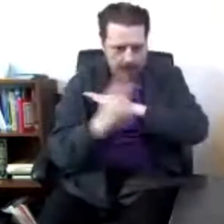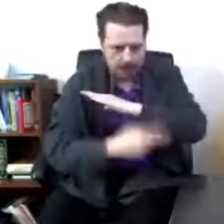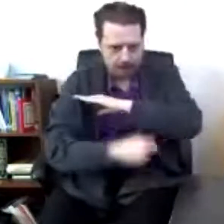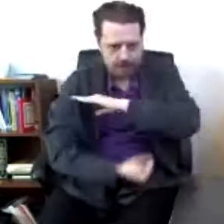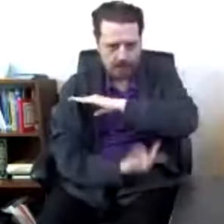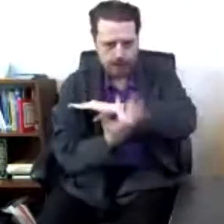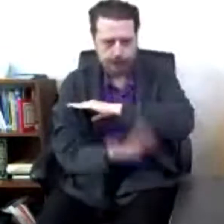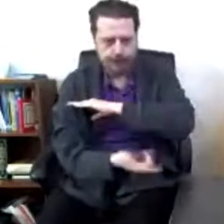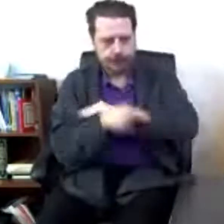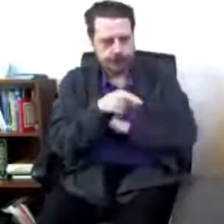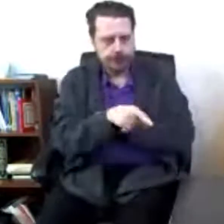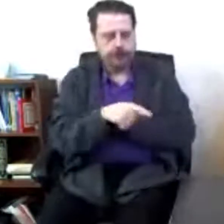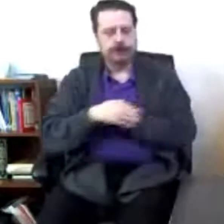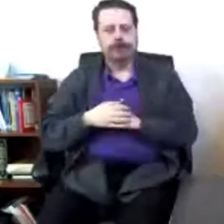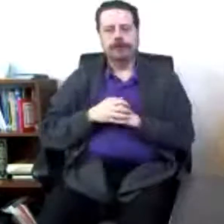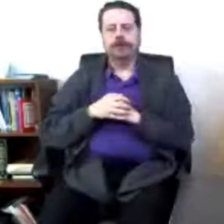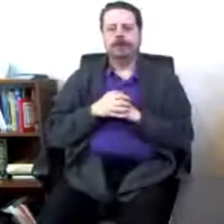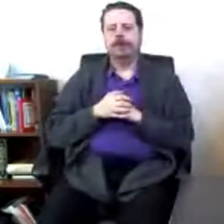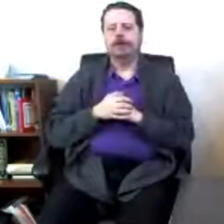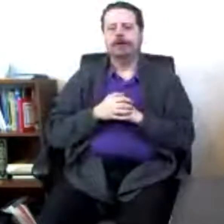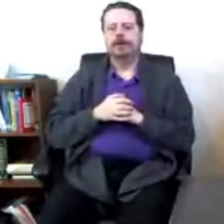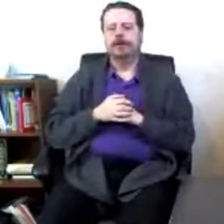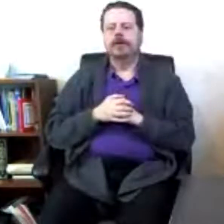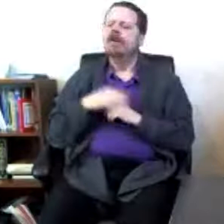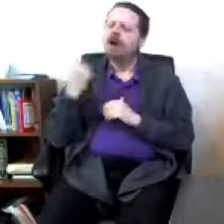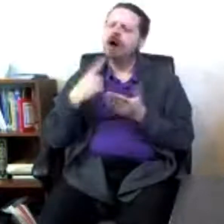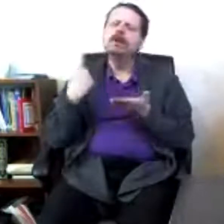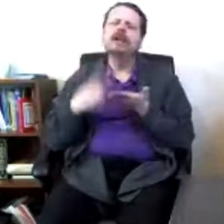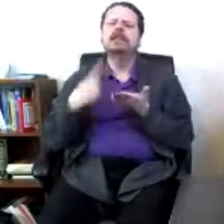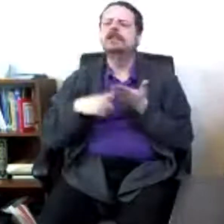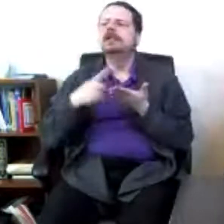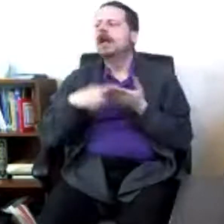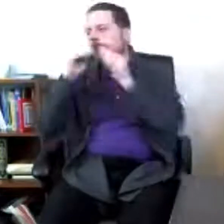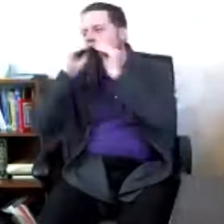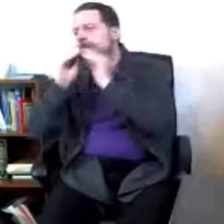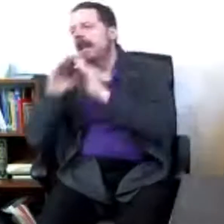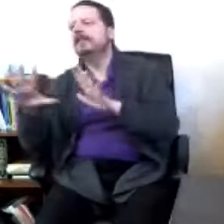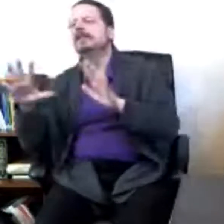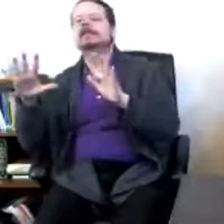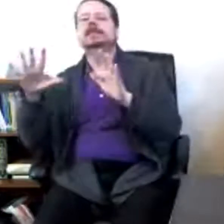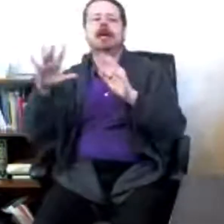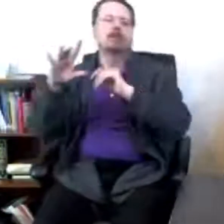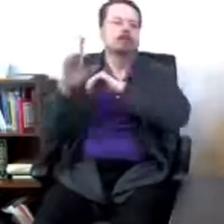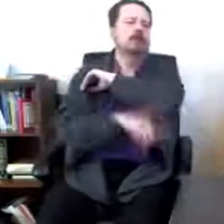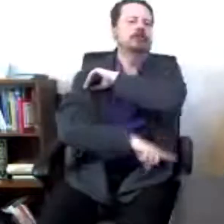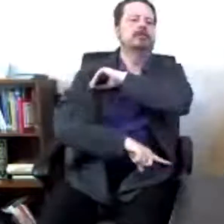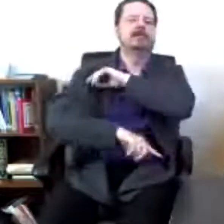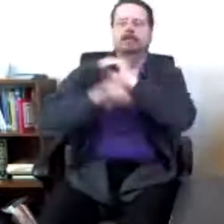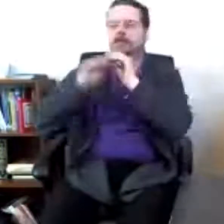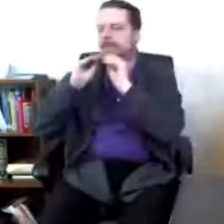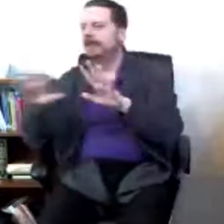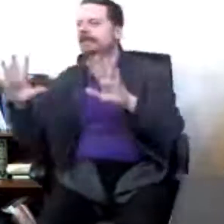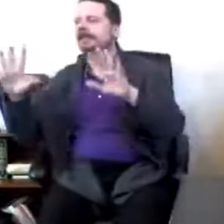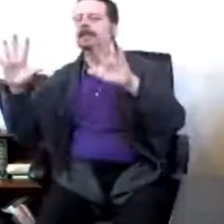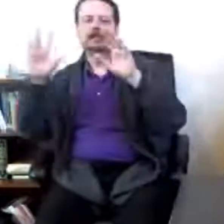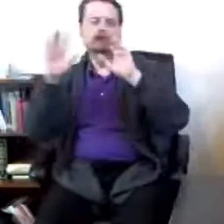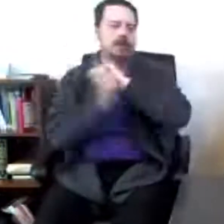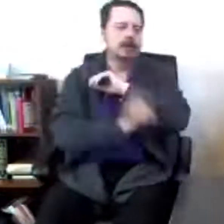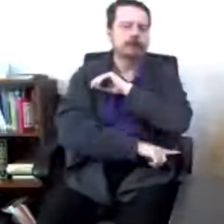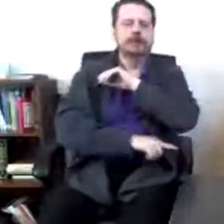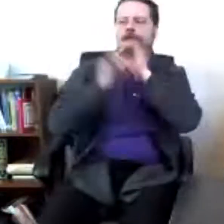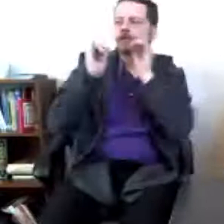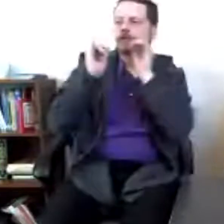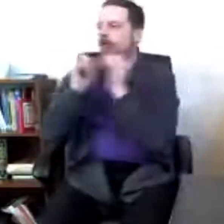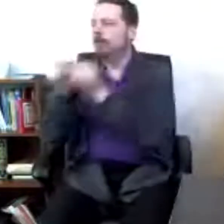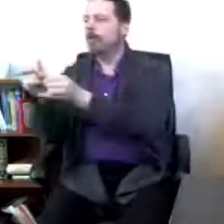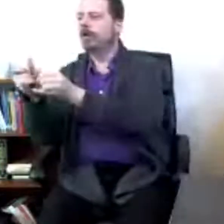hellfire. So it always talks about the blessings and the punishment, the reward and the